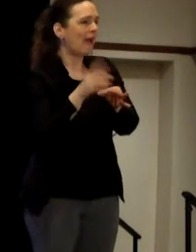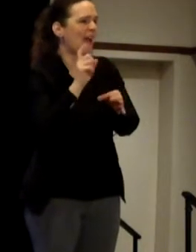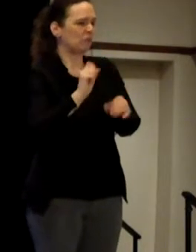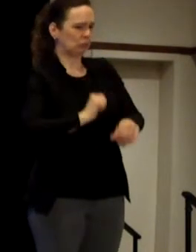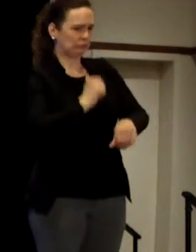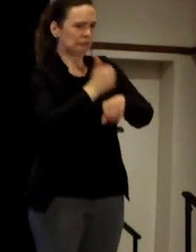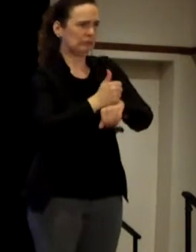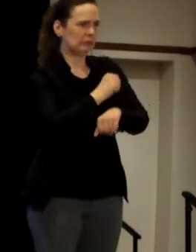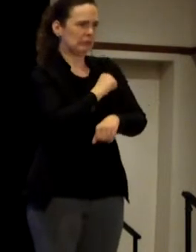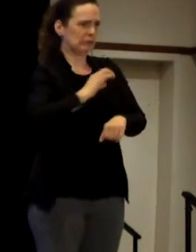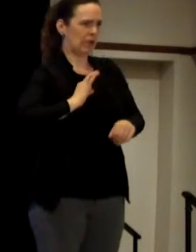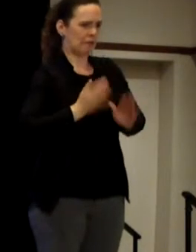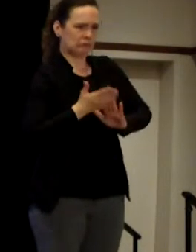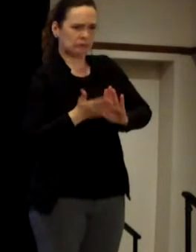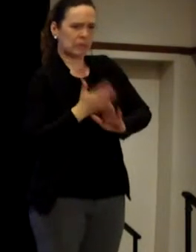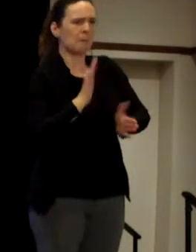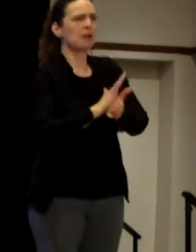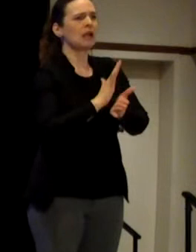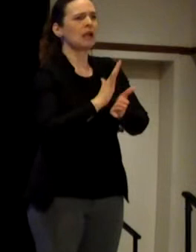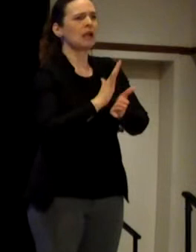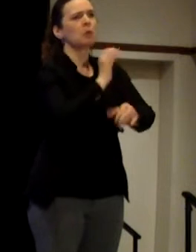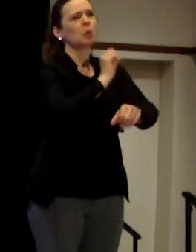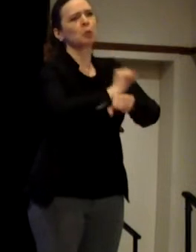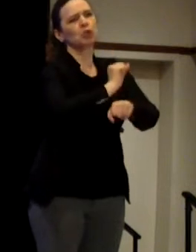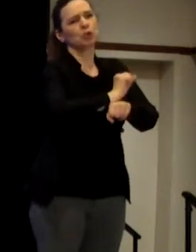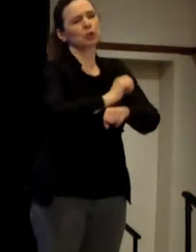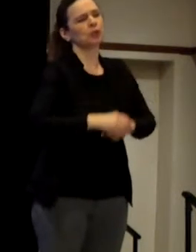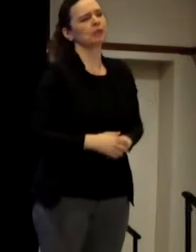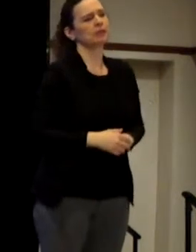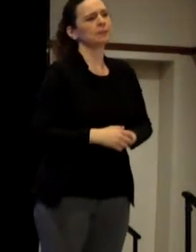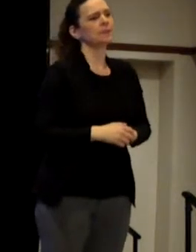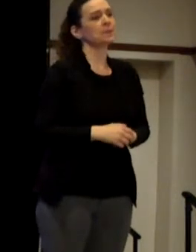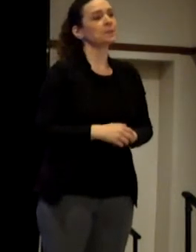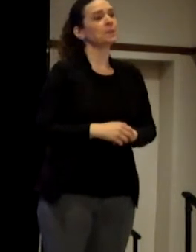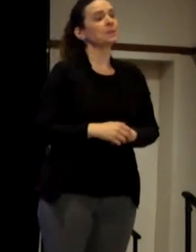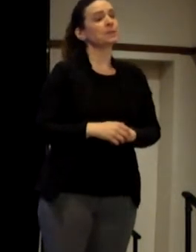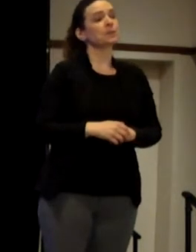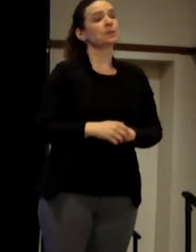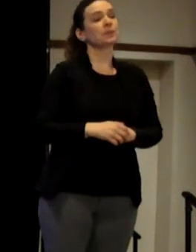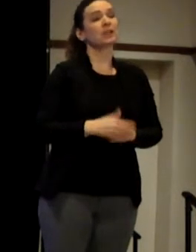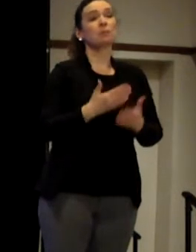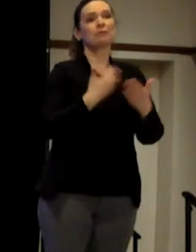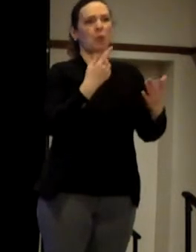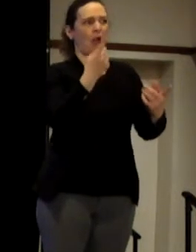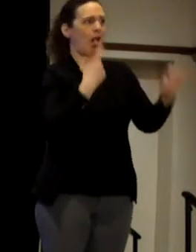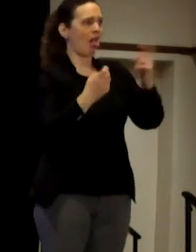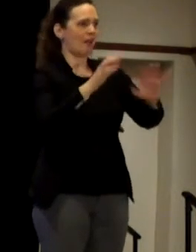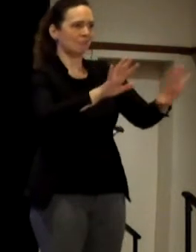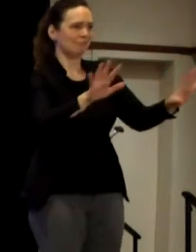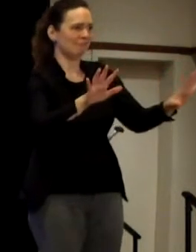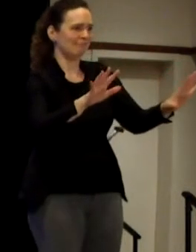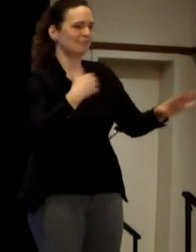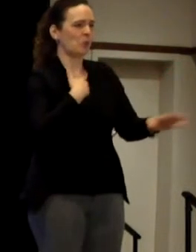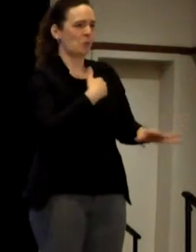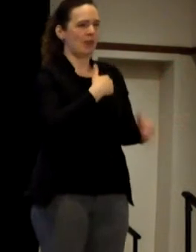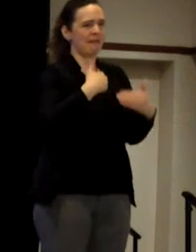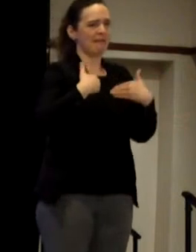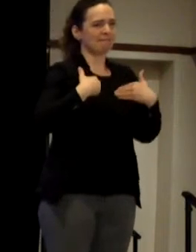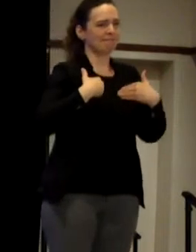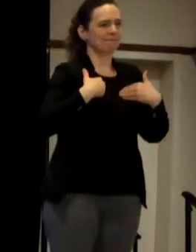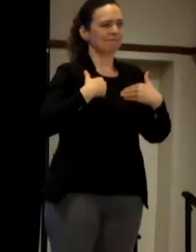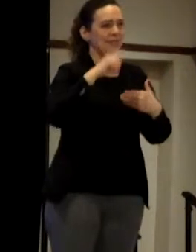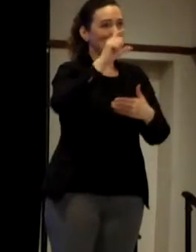that process right now. Before I take questions, usually we have our Nepalese interpreter